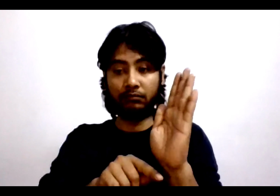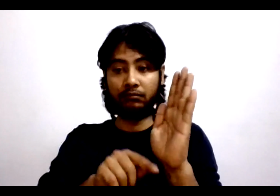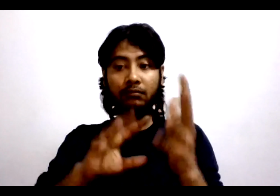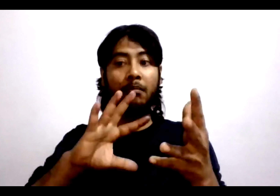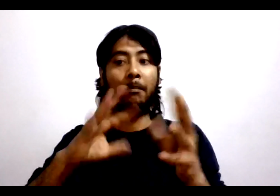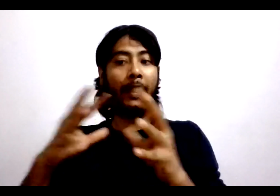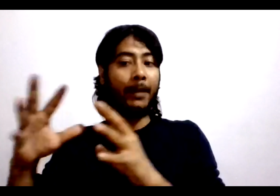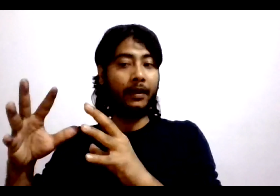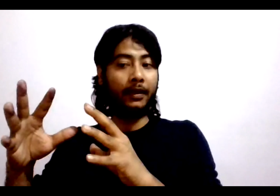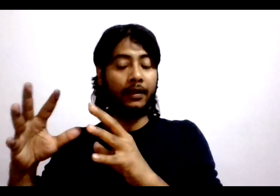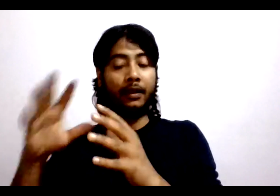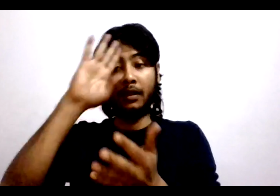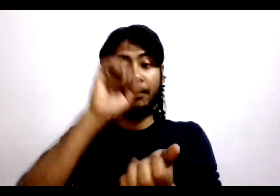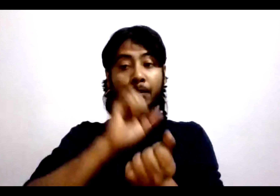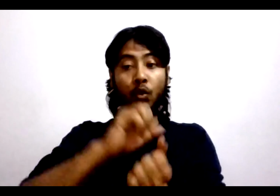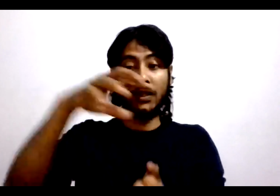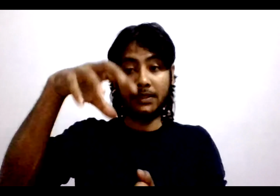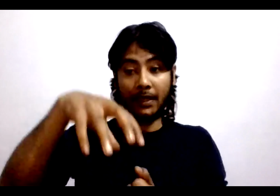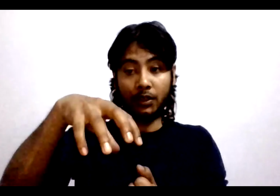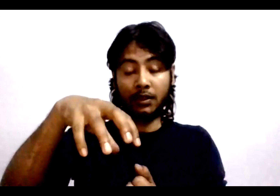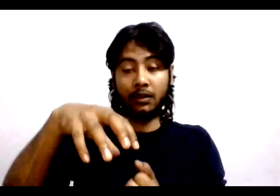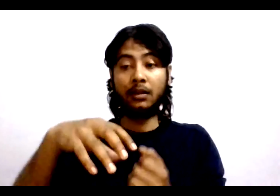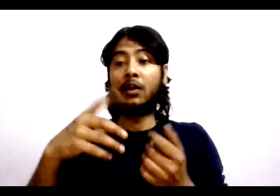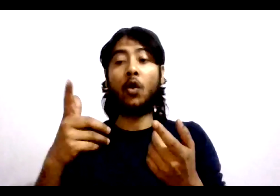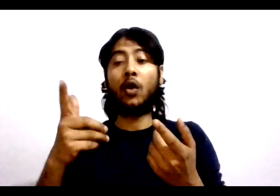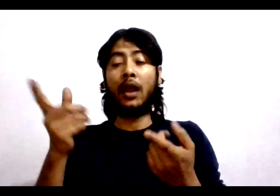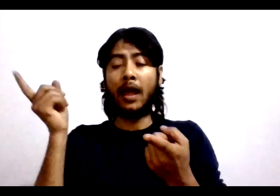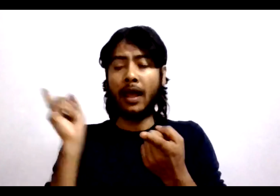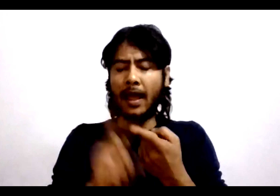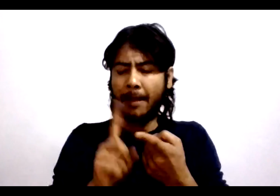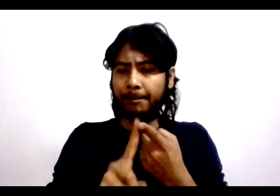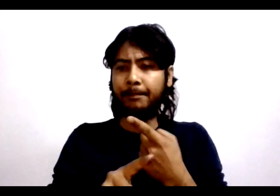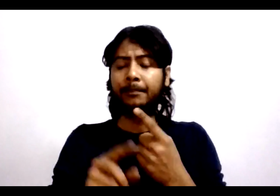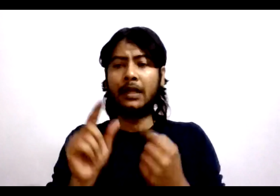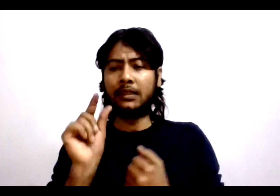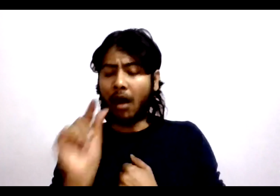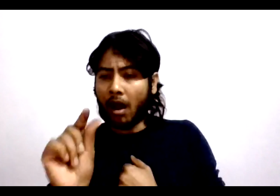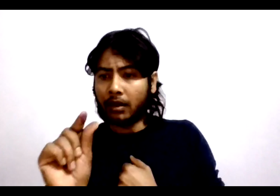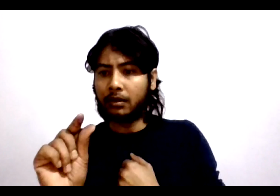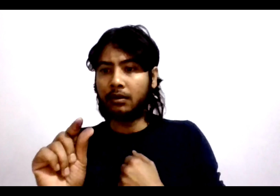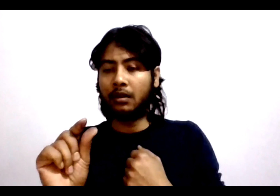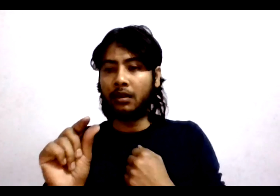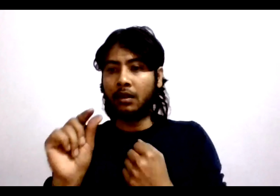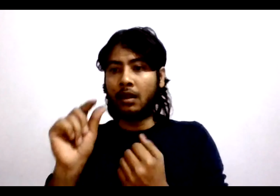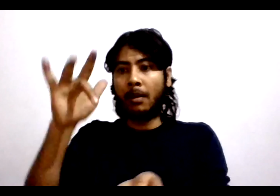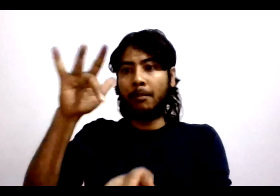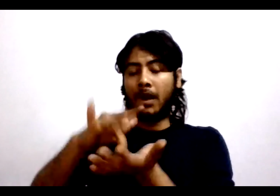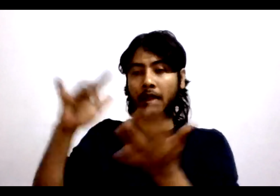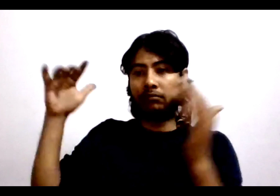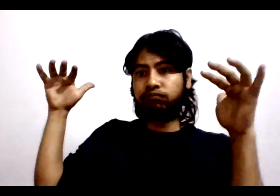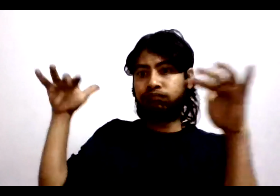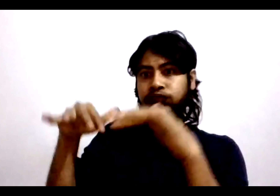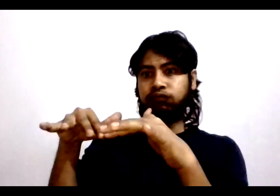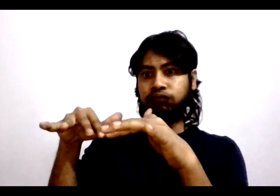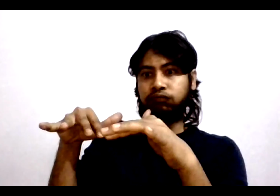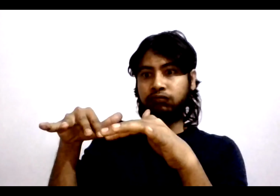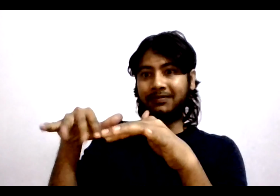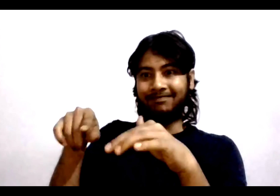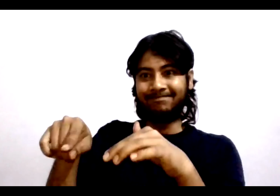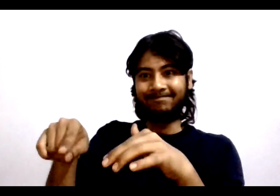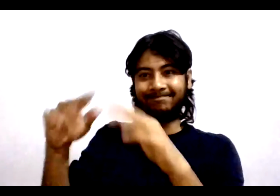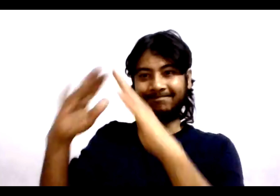centers accessible. So you can look up, this guideline is already, I think, on the website, perhaps for comments, and comments